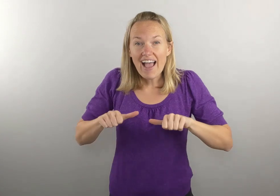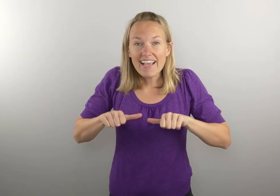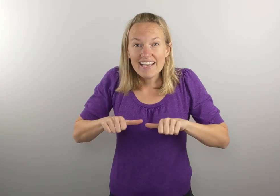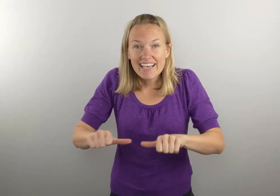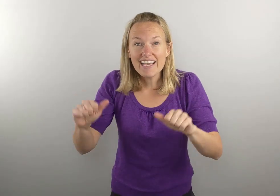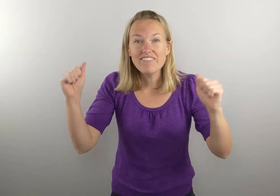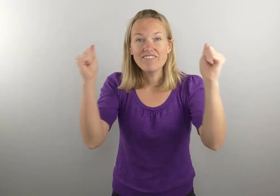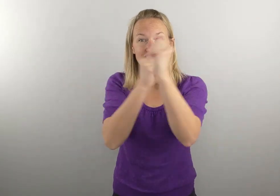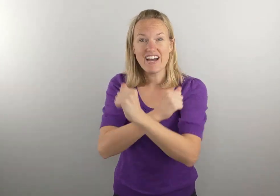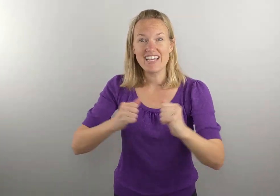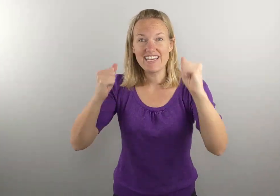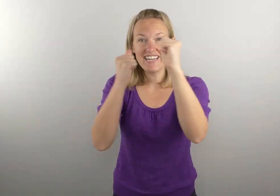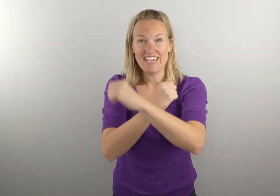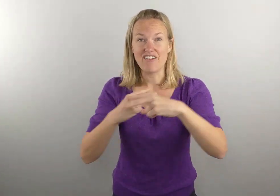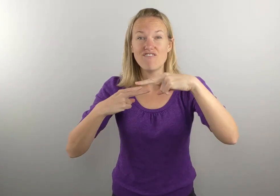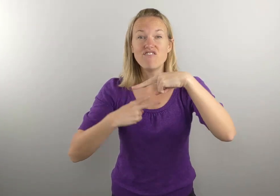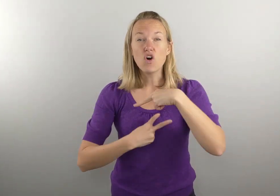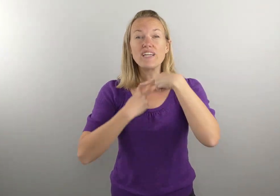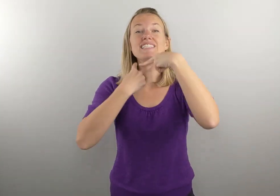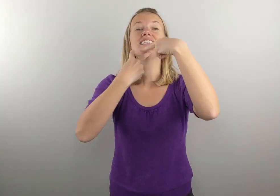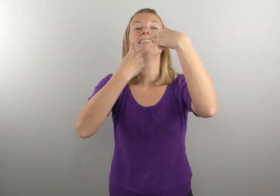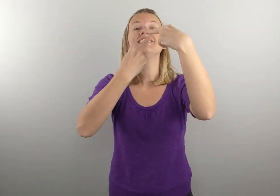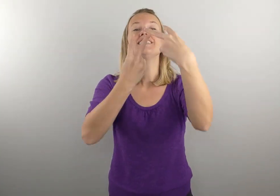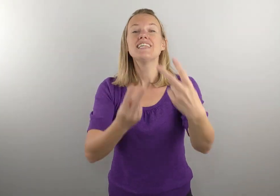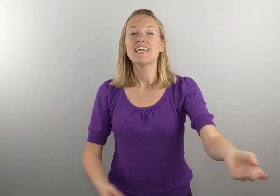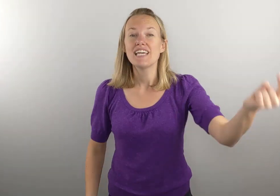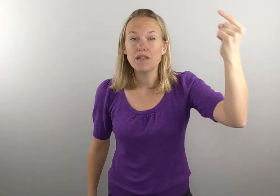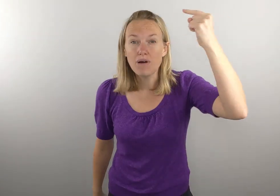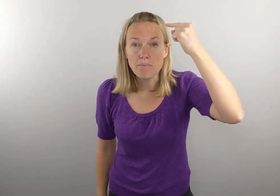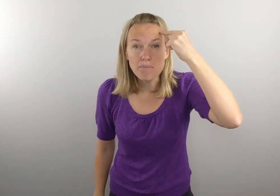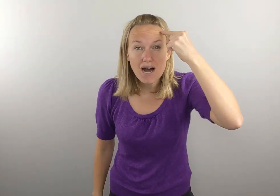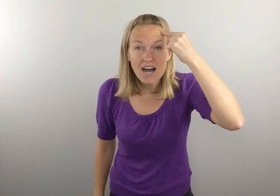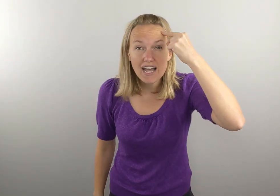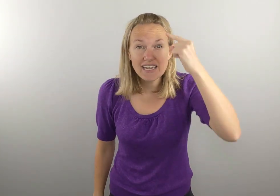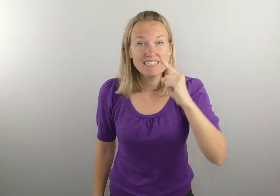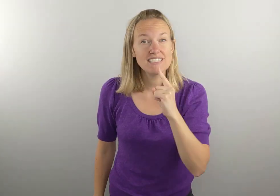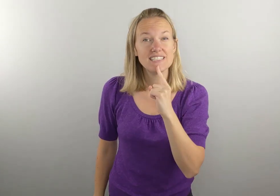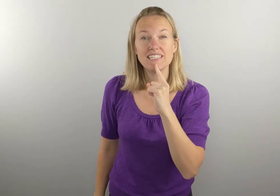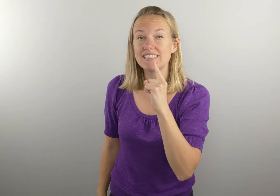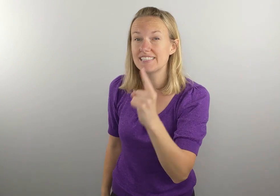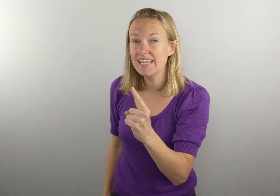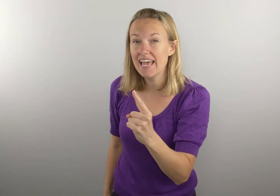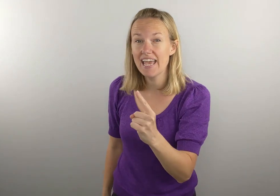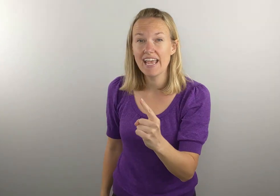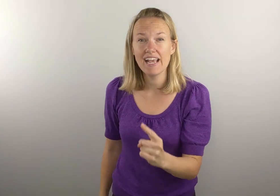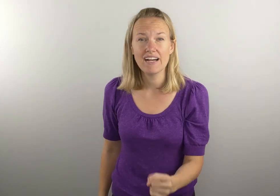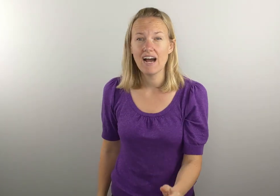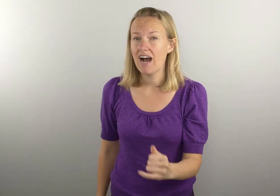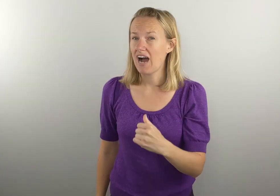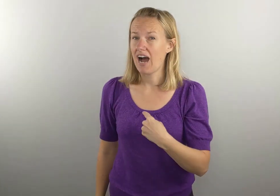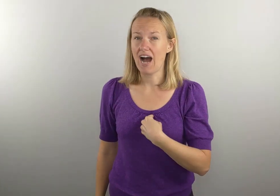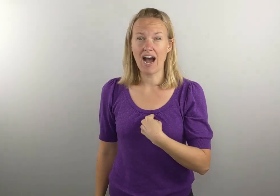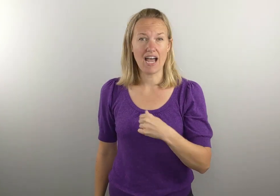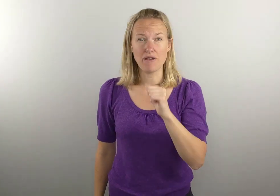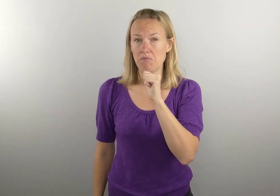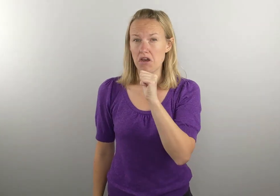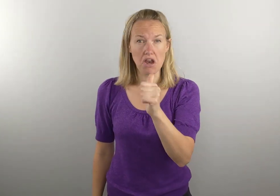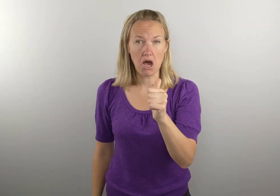I keep fighting voices in my mind that say I'm